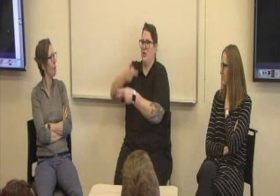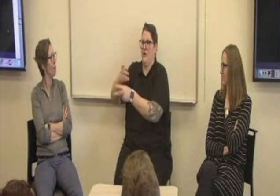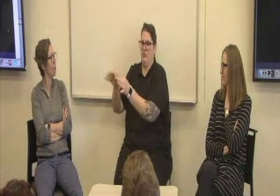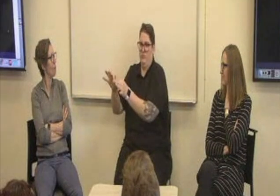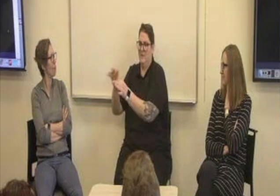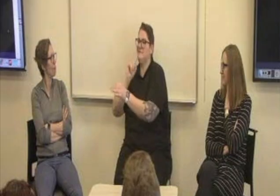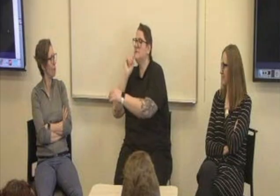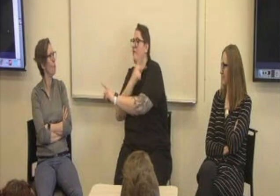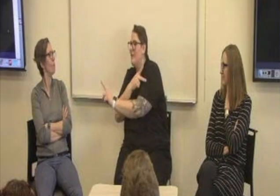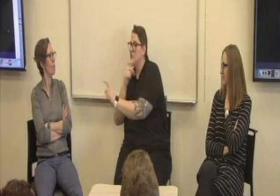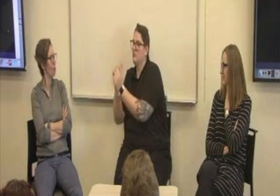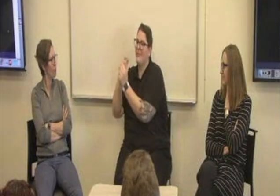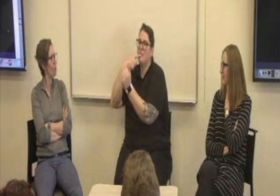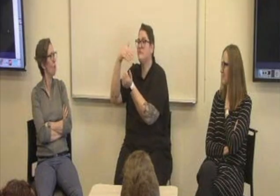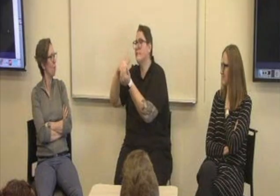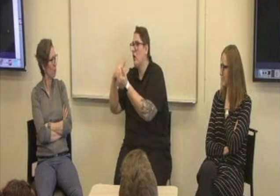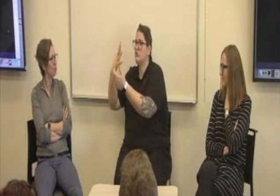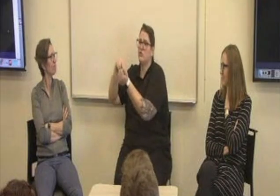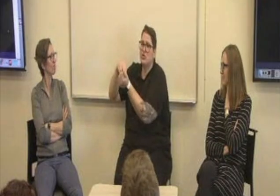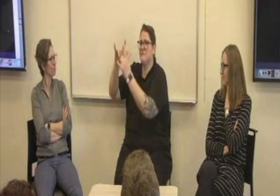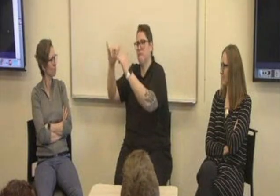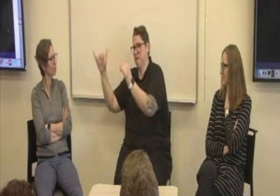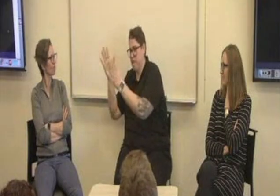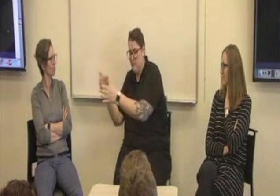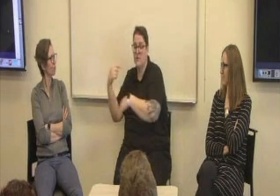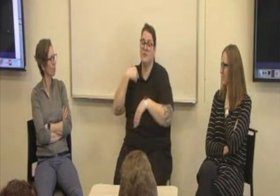Rochester, and while these two work in patient care,